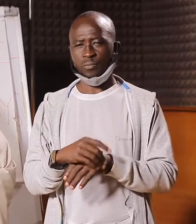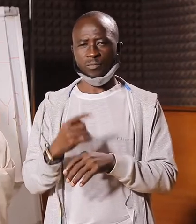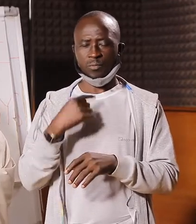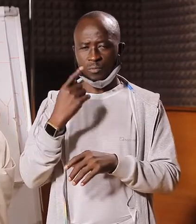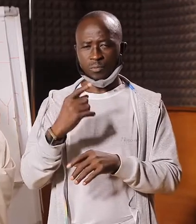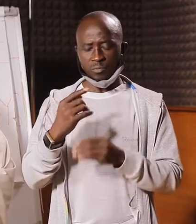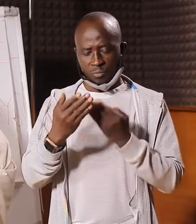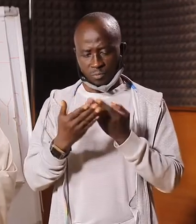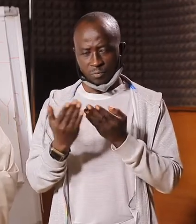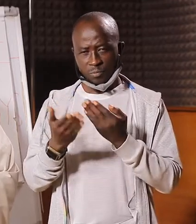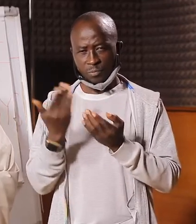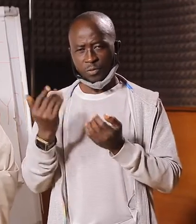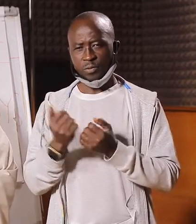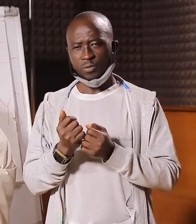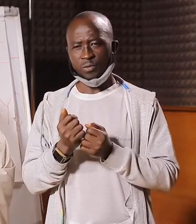have simple,